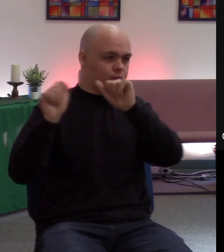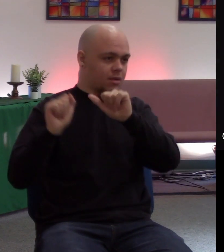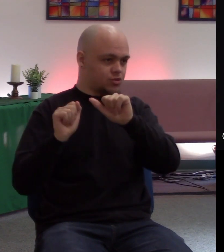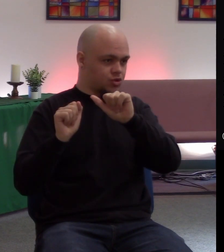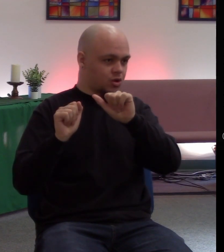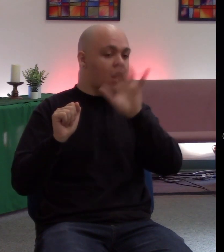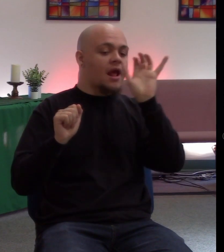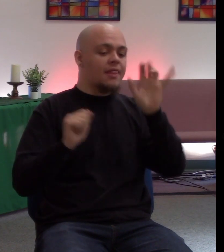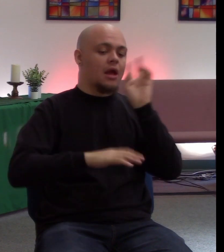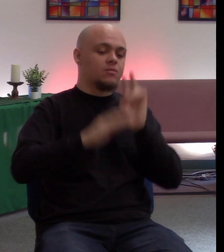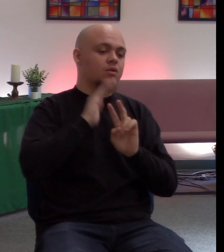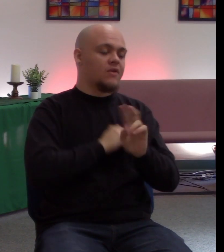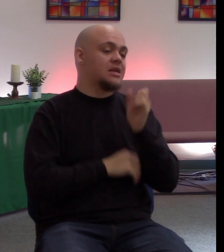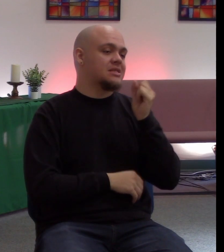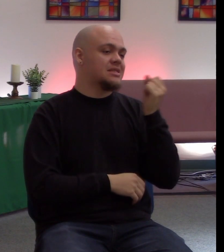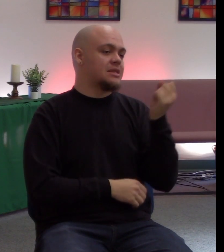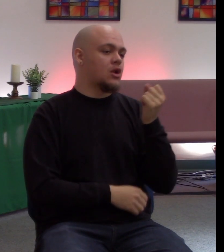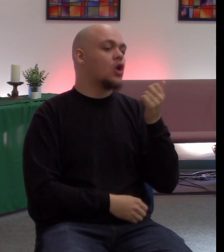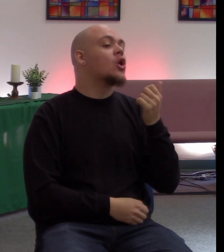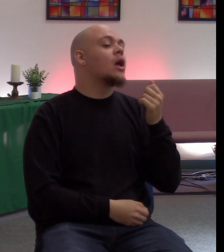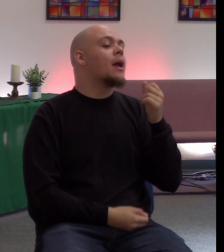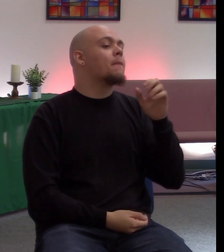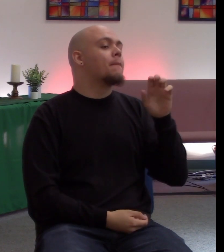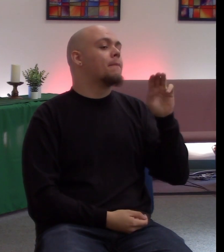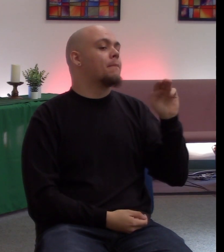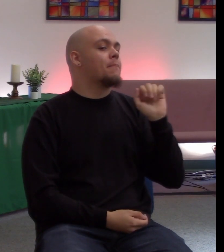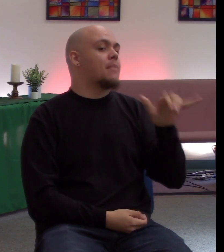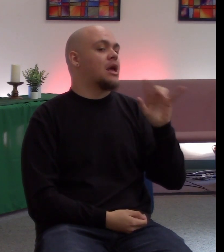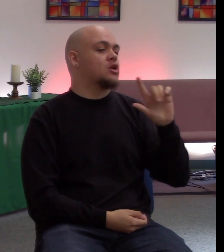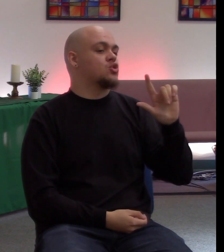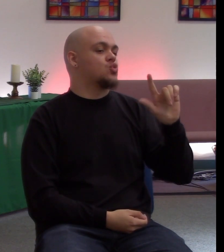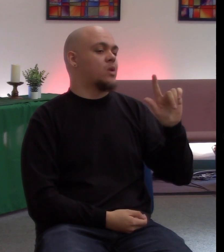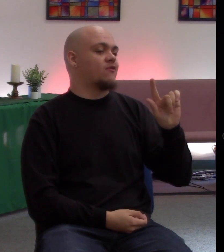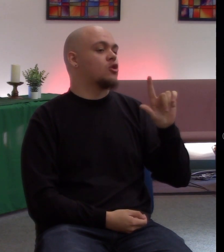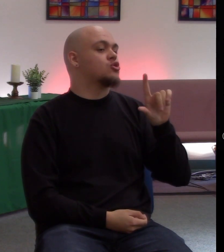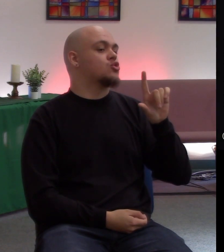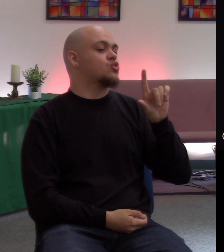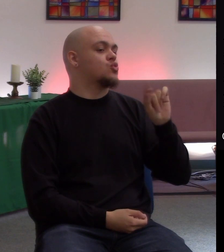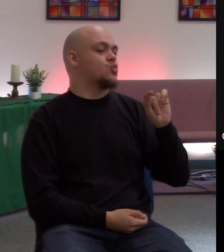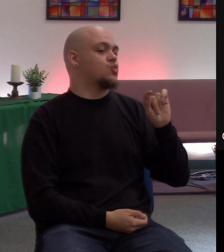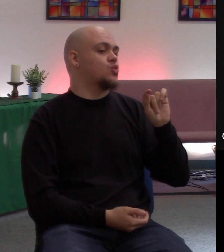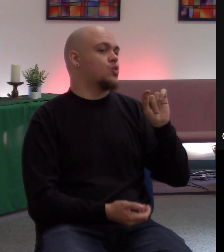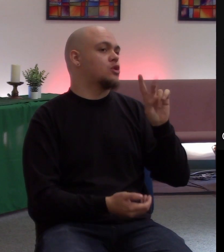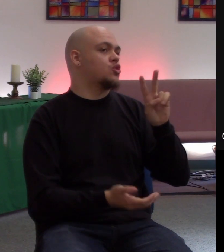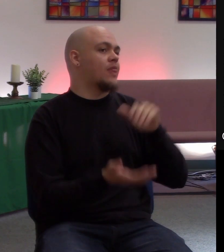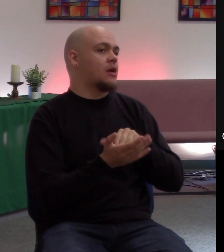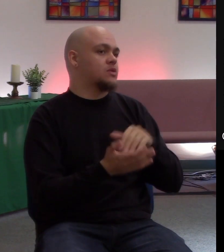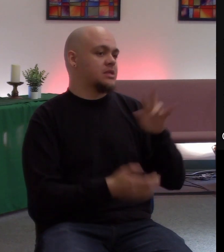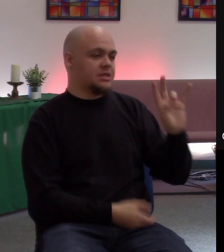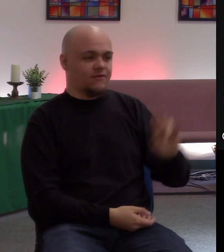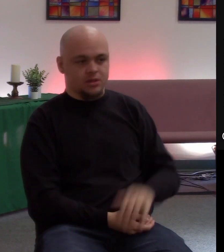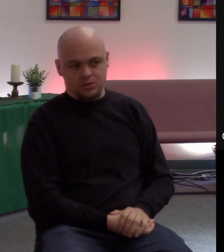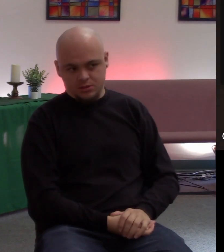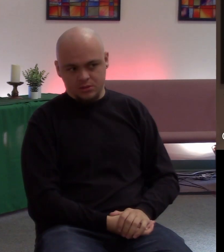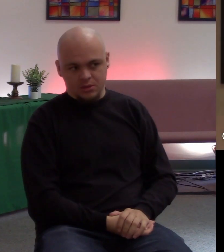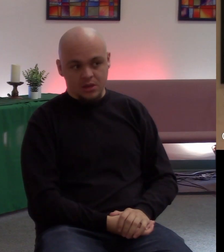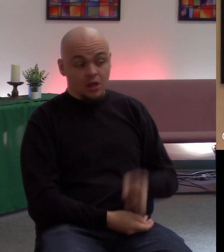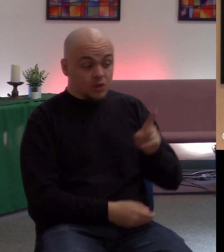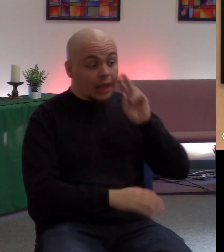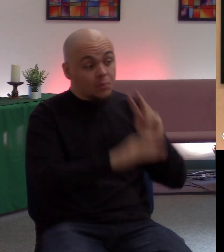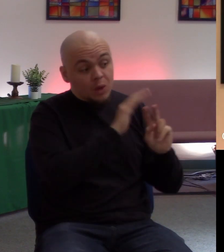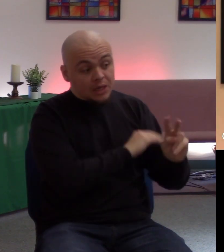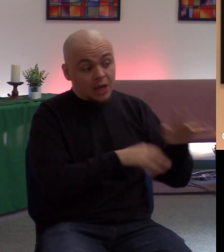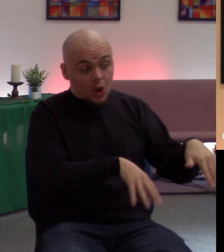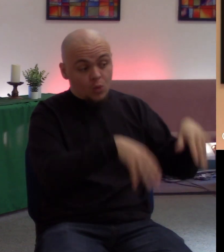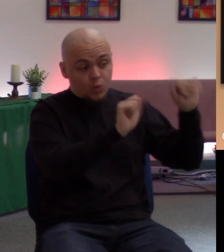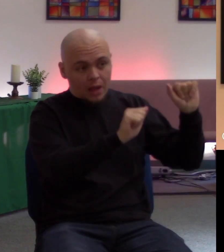sacrificed her son in preparation for the rapture, which is predicted for Saturday, May 21st, 2011. Again,